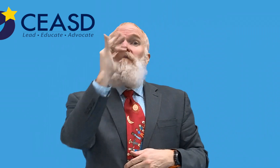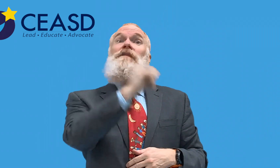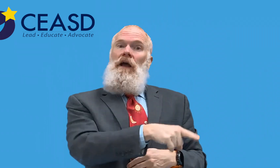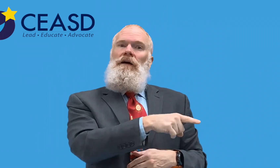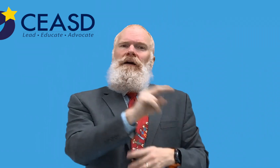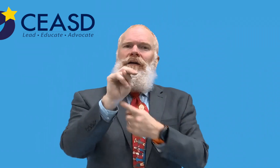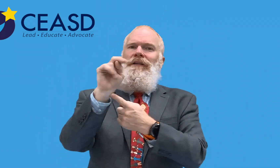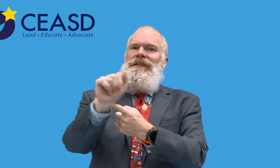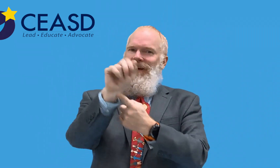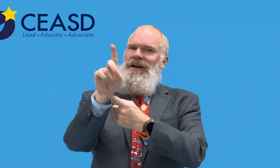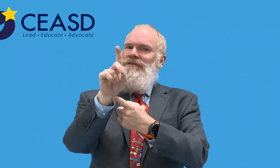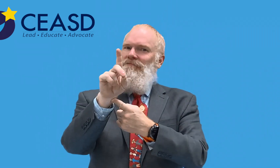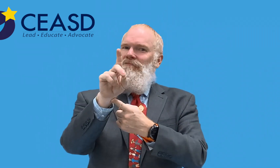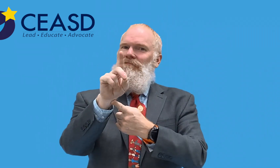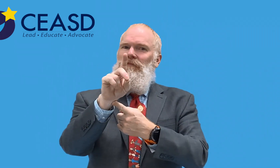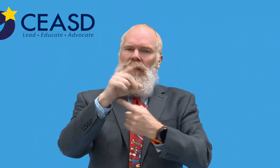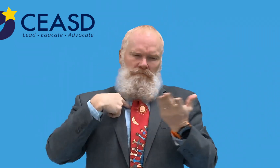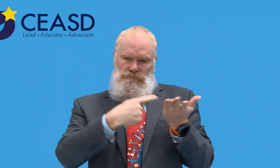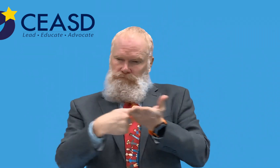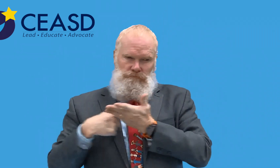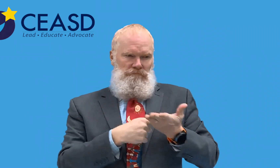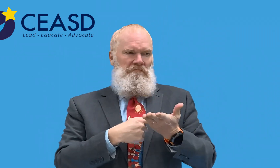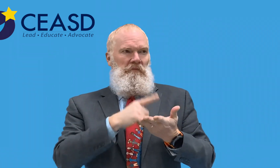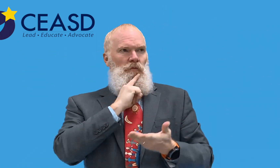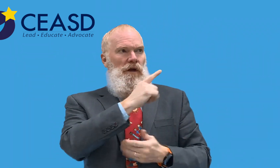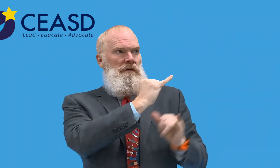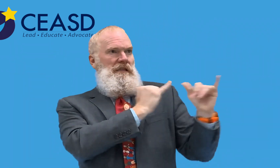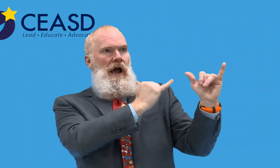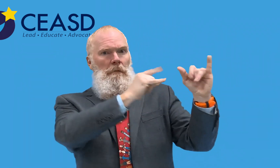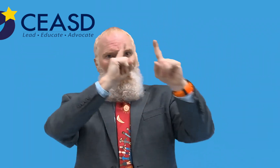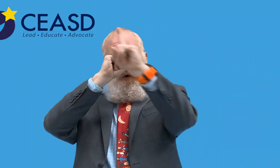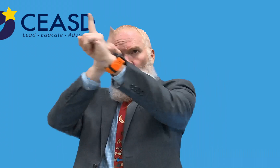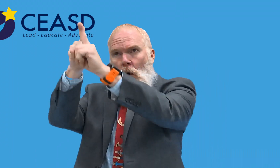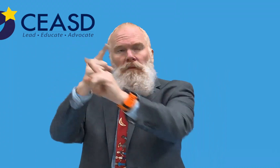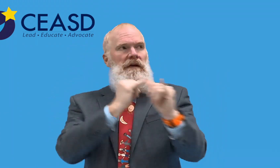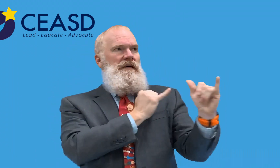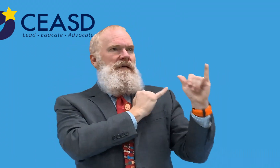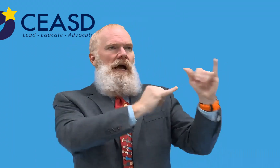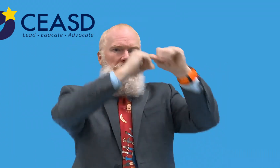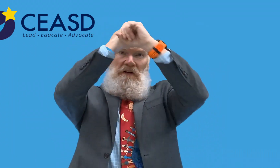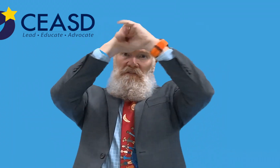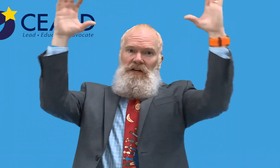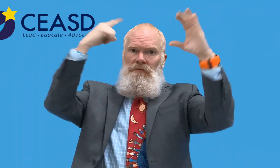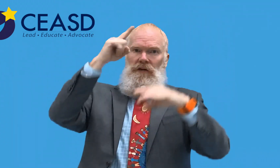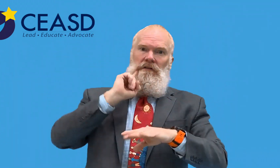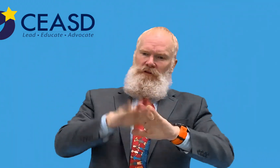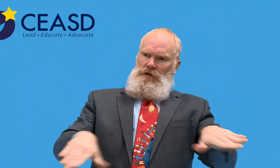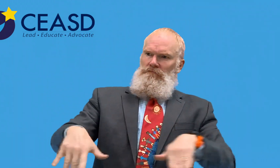of. One of the potential partnerships identified was the NAD. The NAD shares the same goals, the same vision, and we're in alignment in